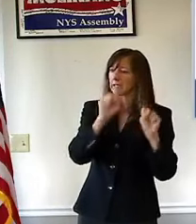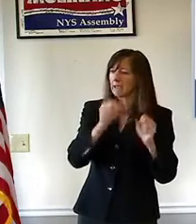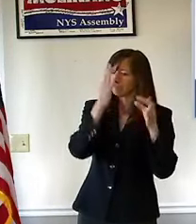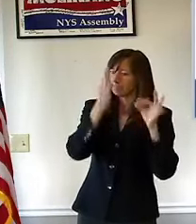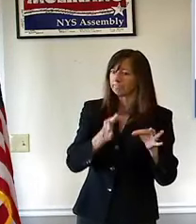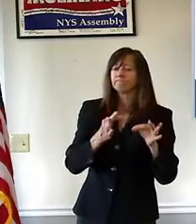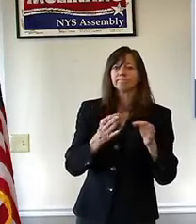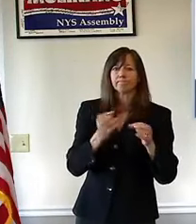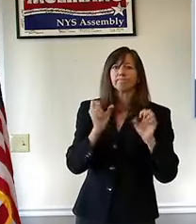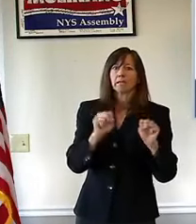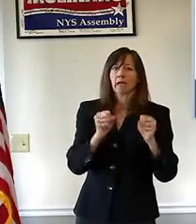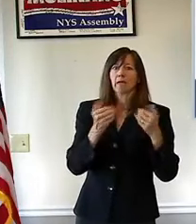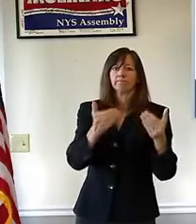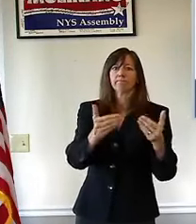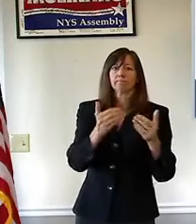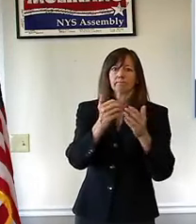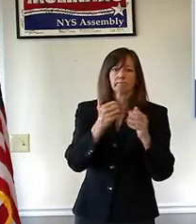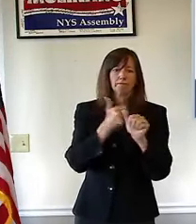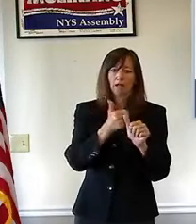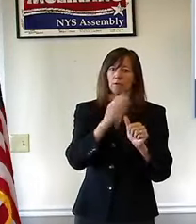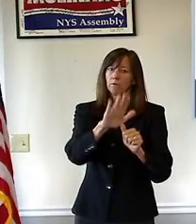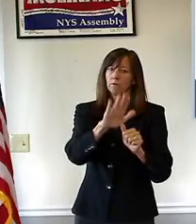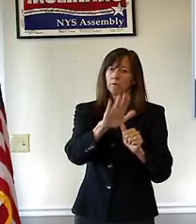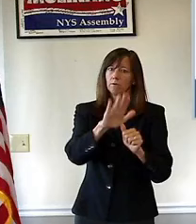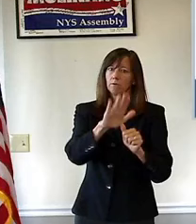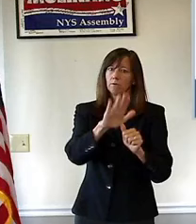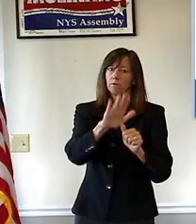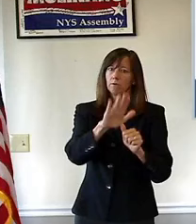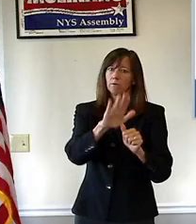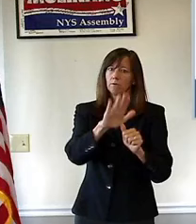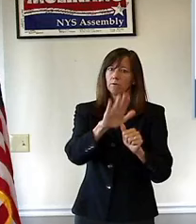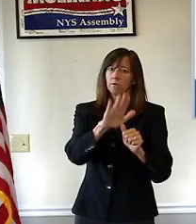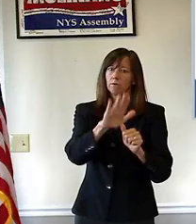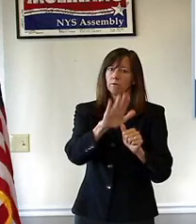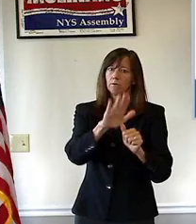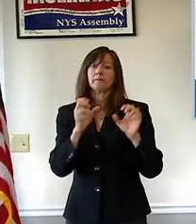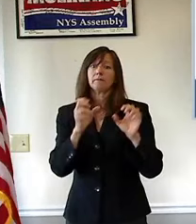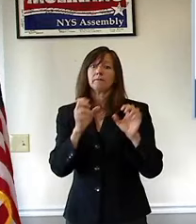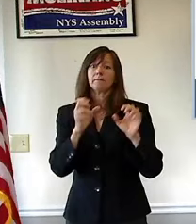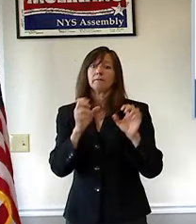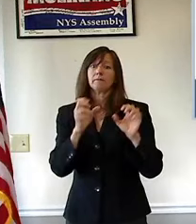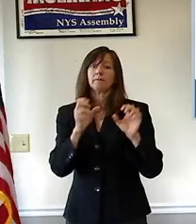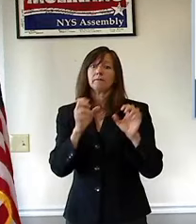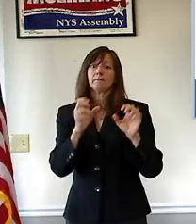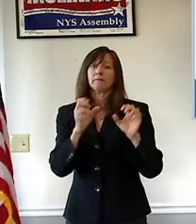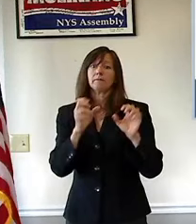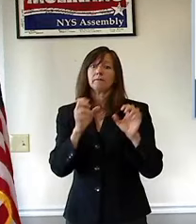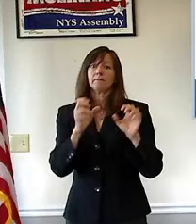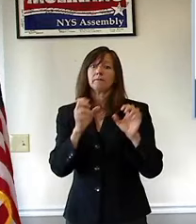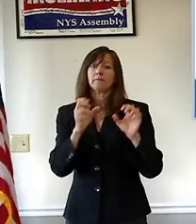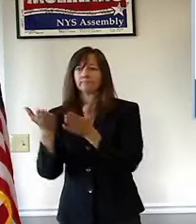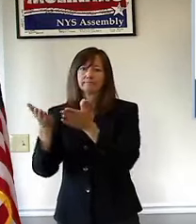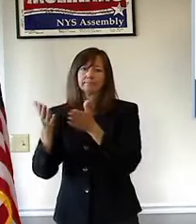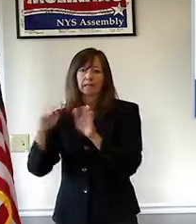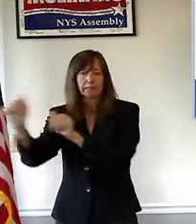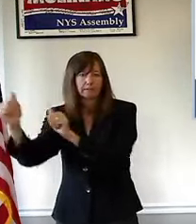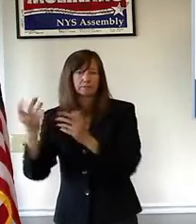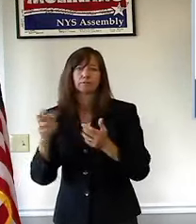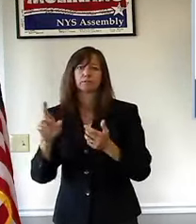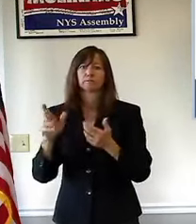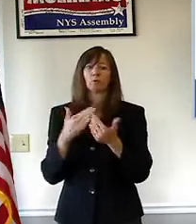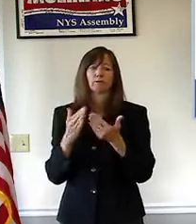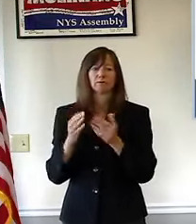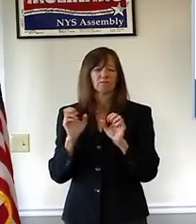comply, because again, the state can take action against the business if that's not adhered to. So that should answer that